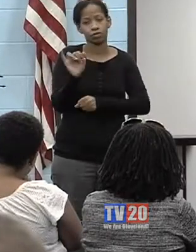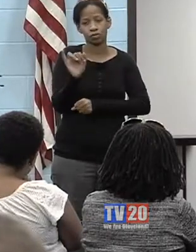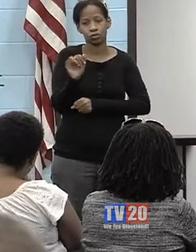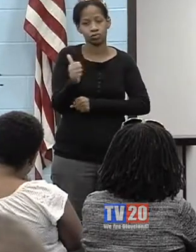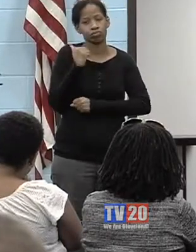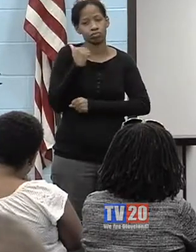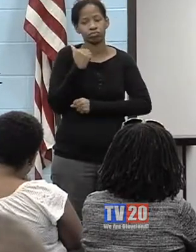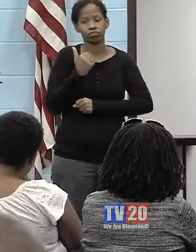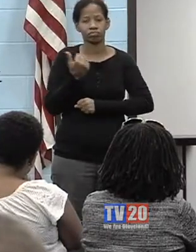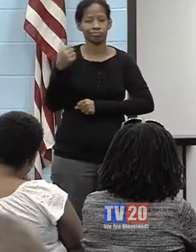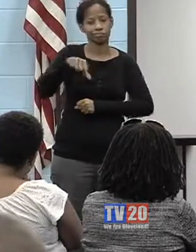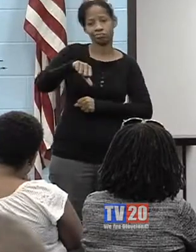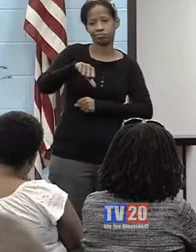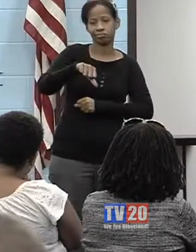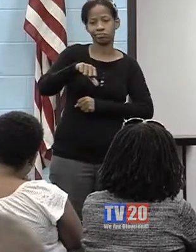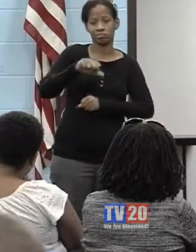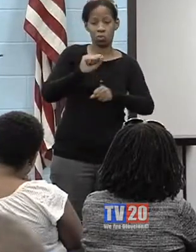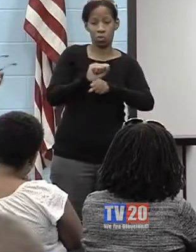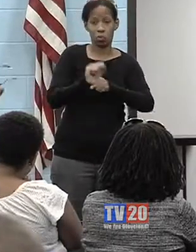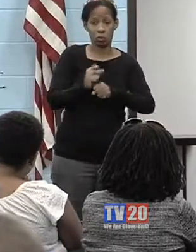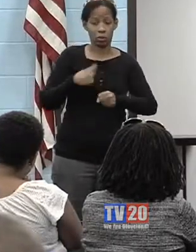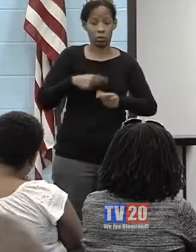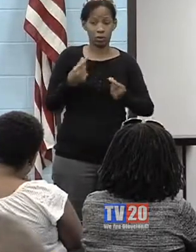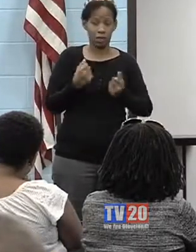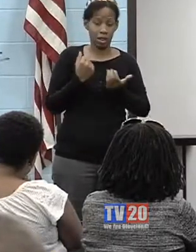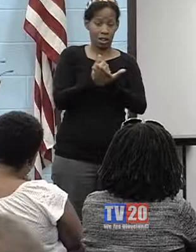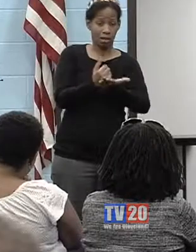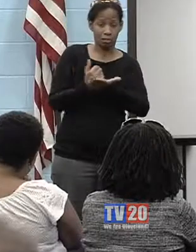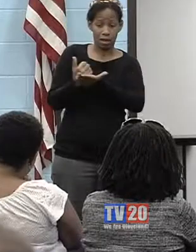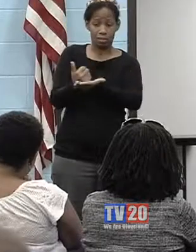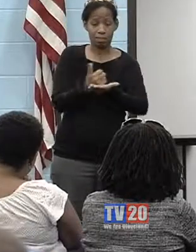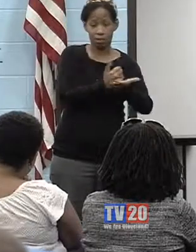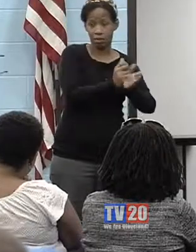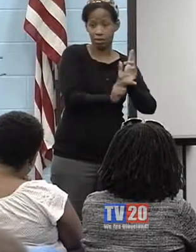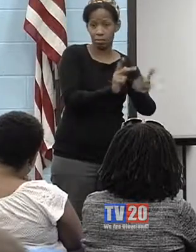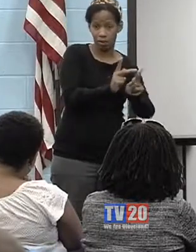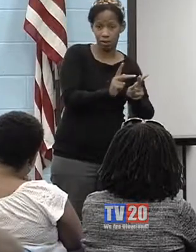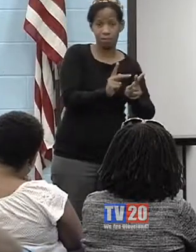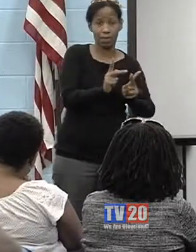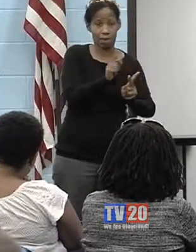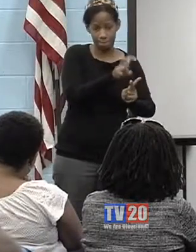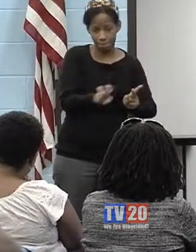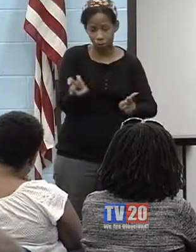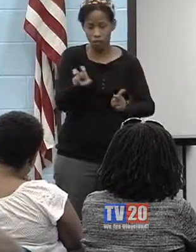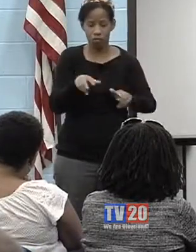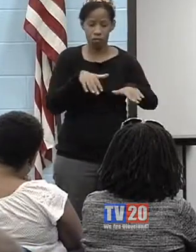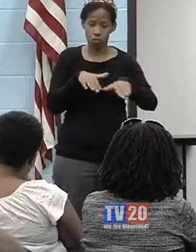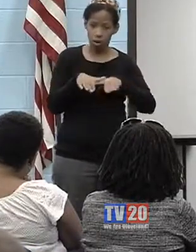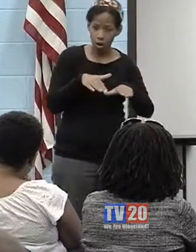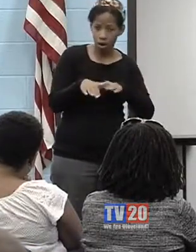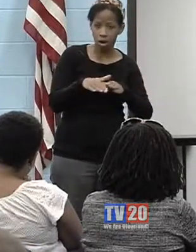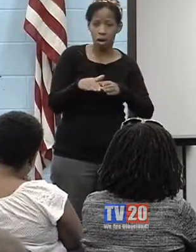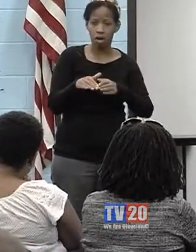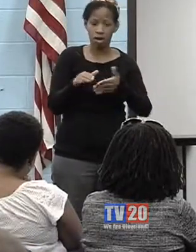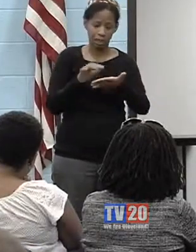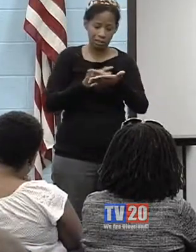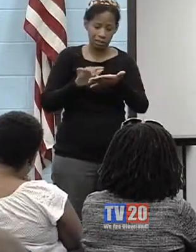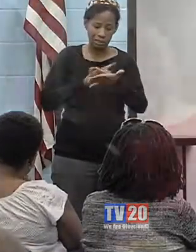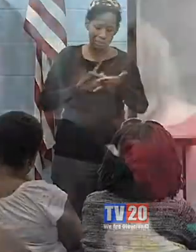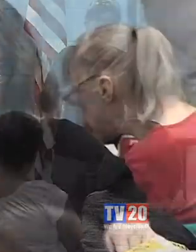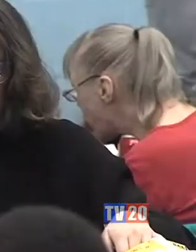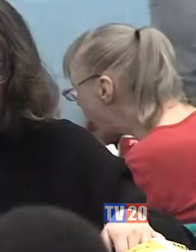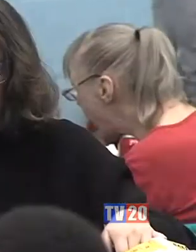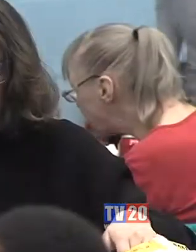insurance. So all the work we do helping people understand how to get from place to place, how to read Braille, how to use a